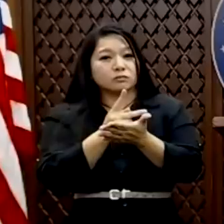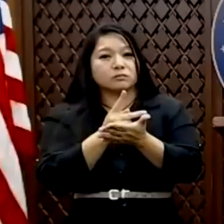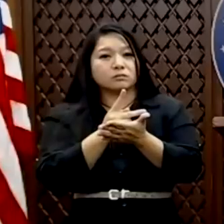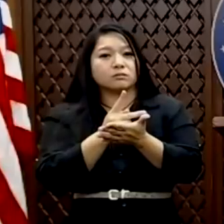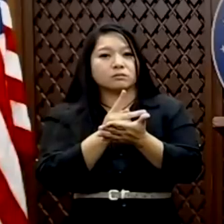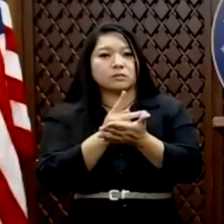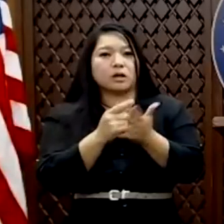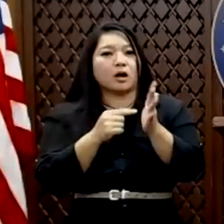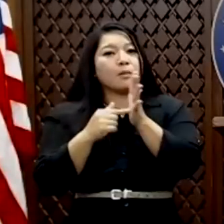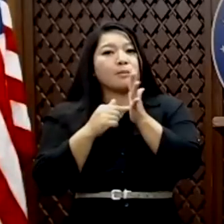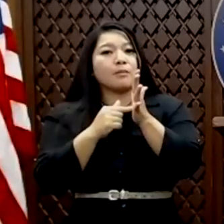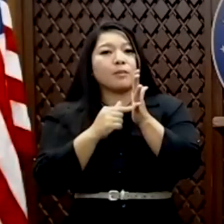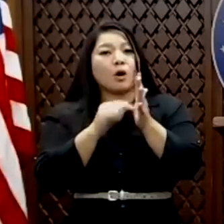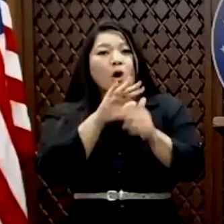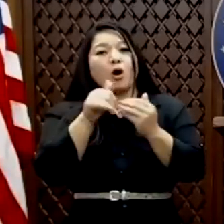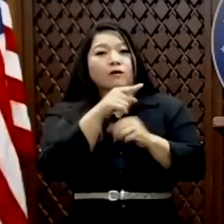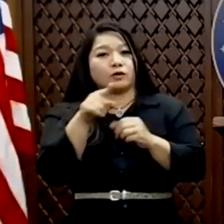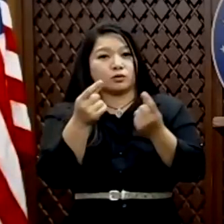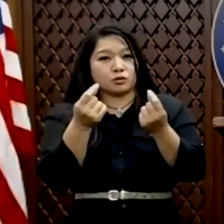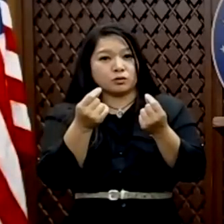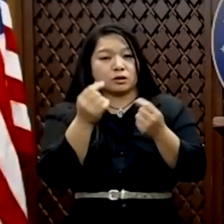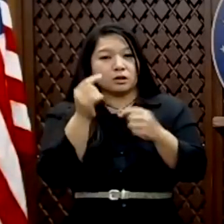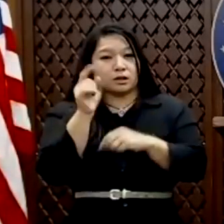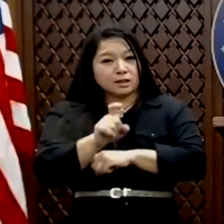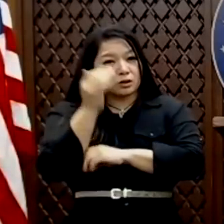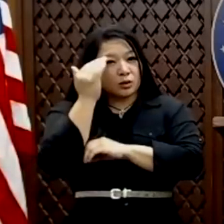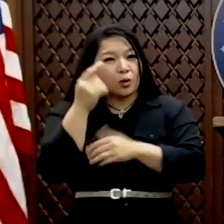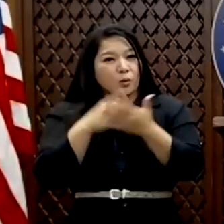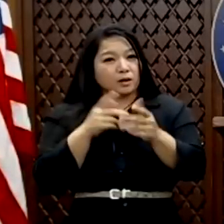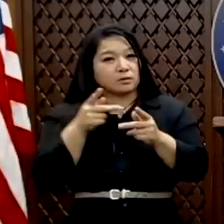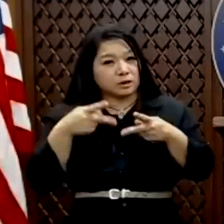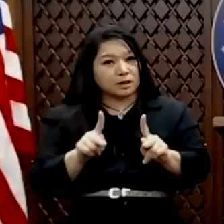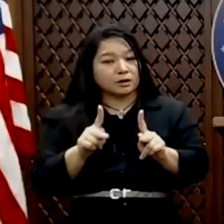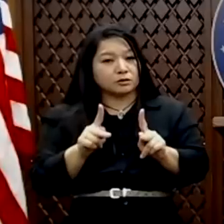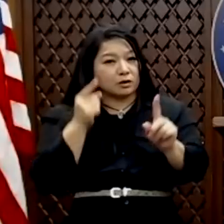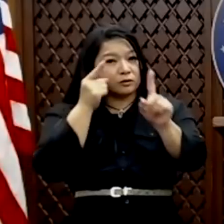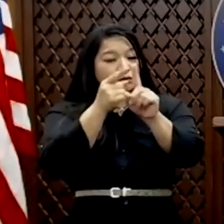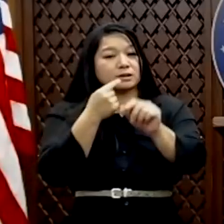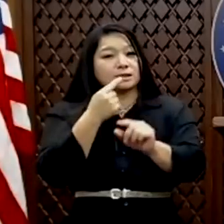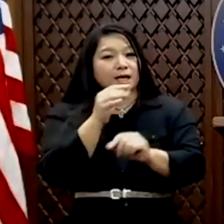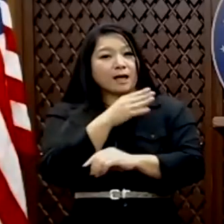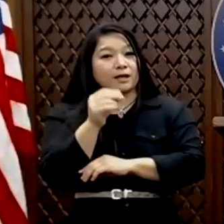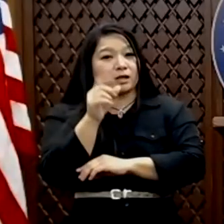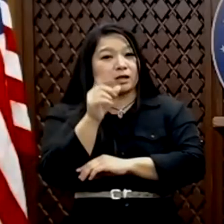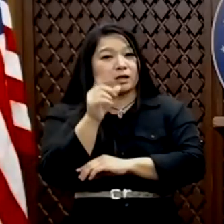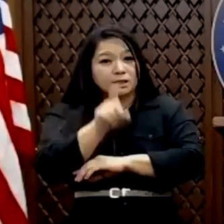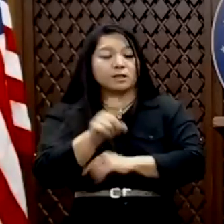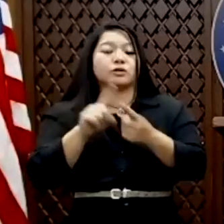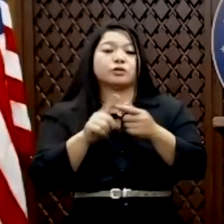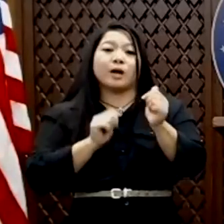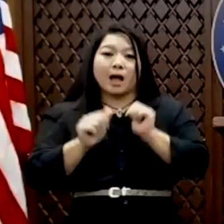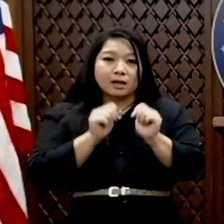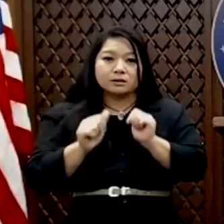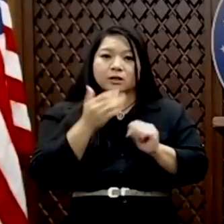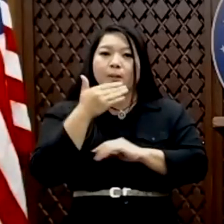to do your part. That means you need to know what these projections say, and then you need to act in